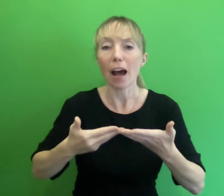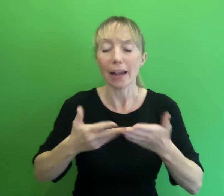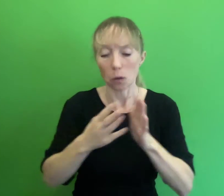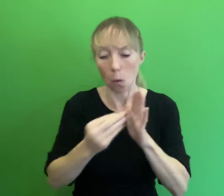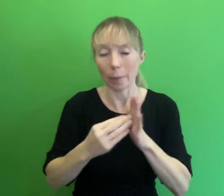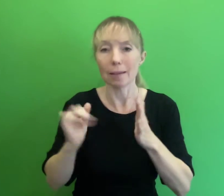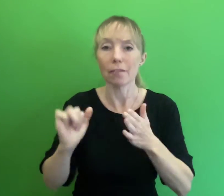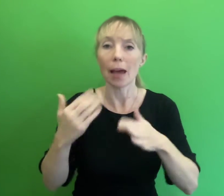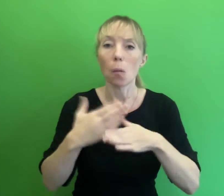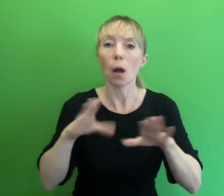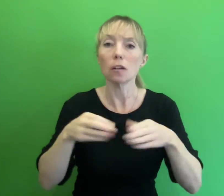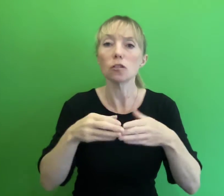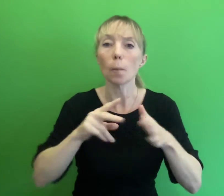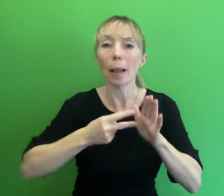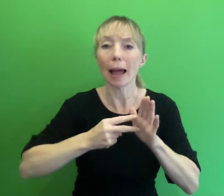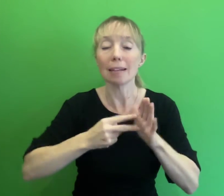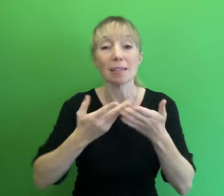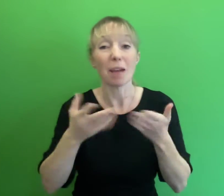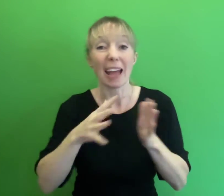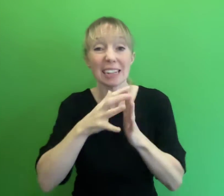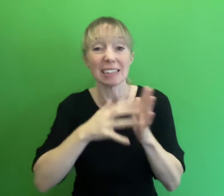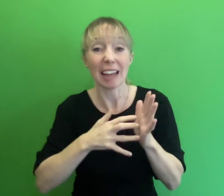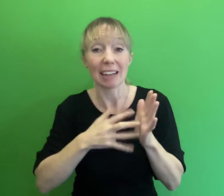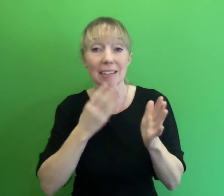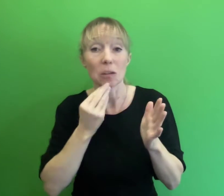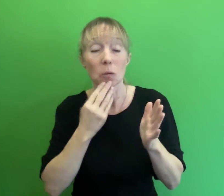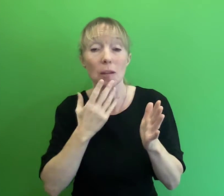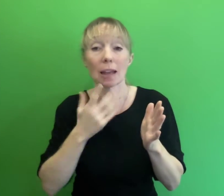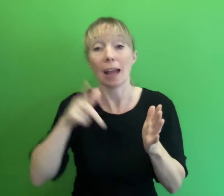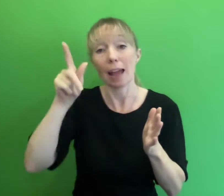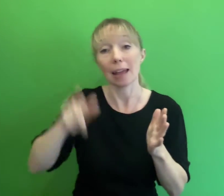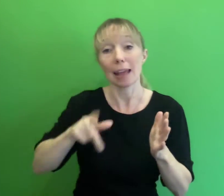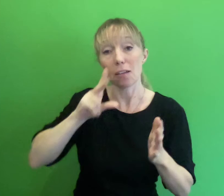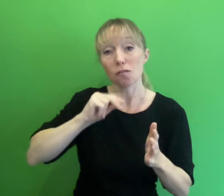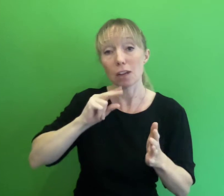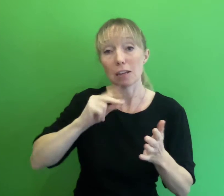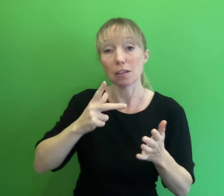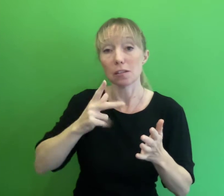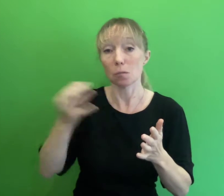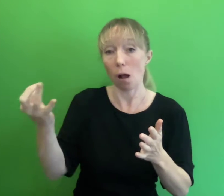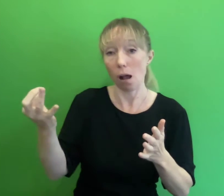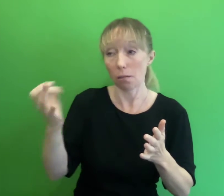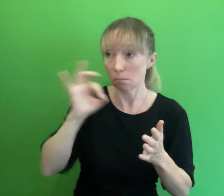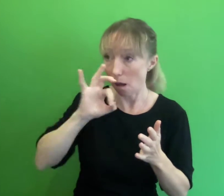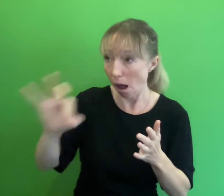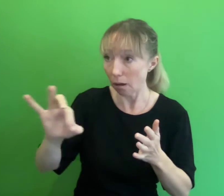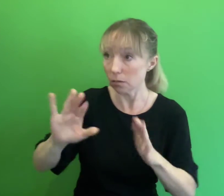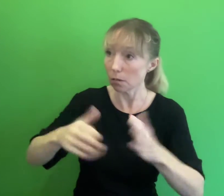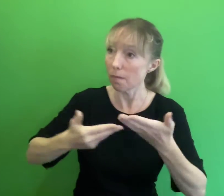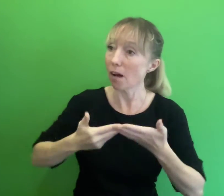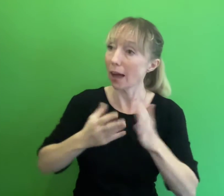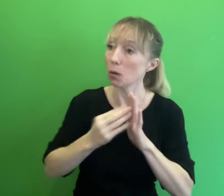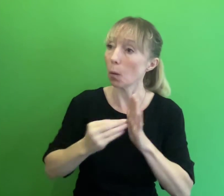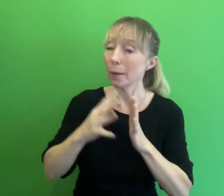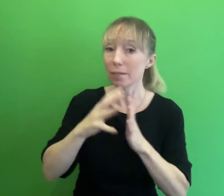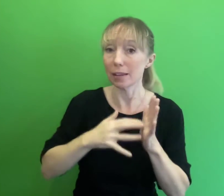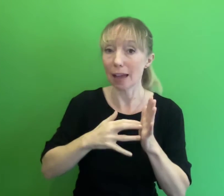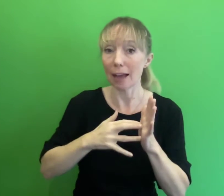any texts they would be using, and guest readers were asked to provide a copy of the text they would be reading from. They were asked to flag any